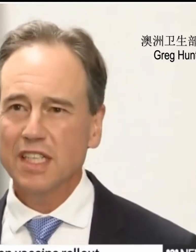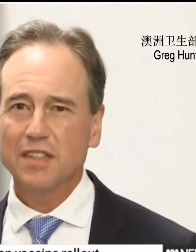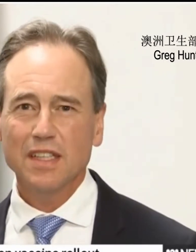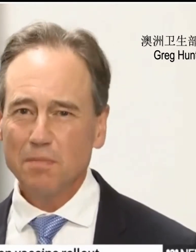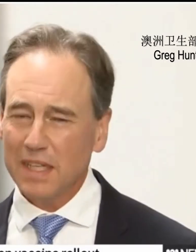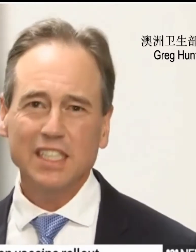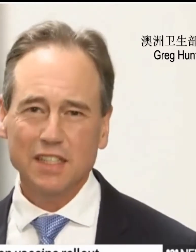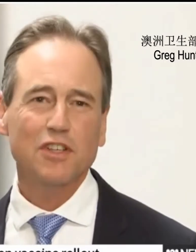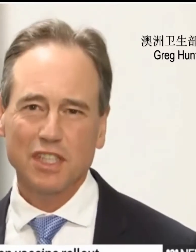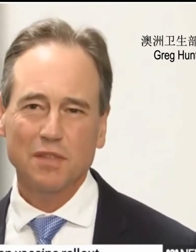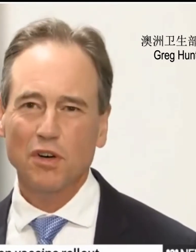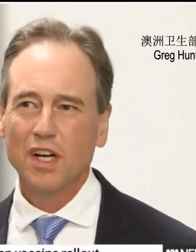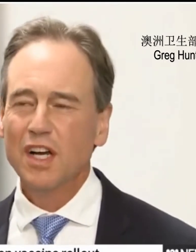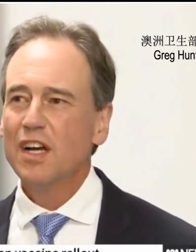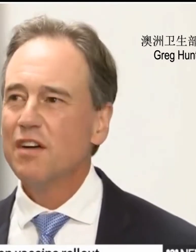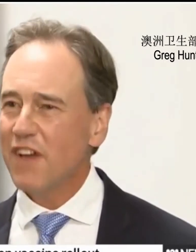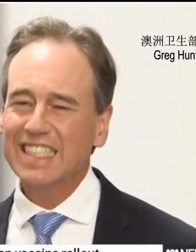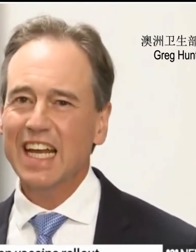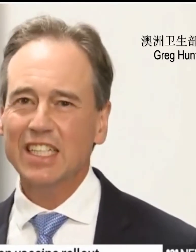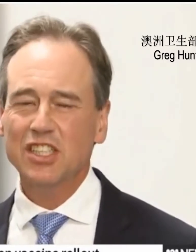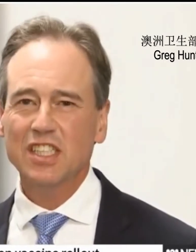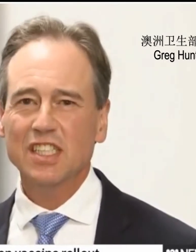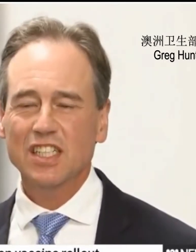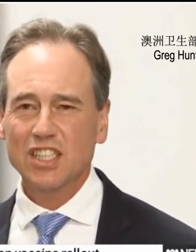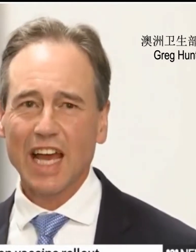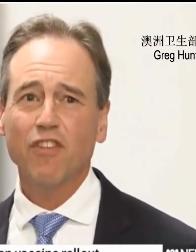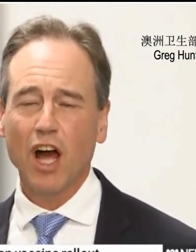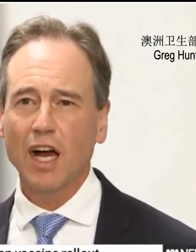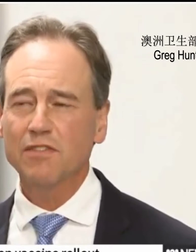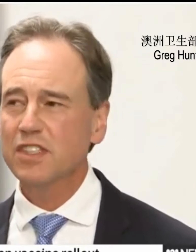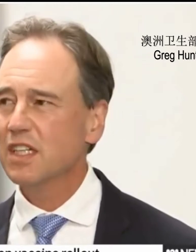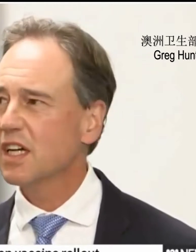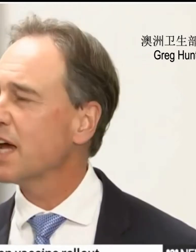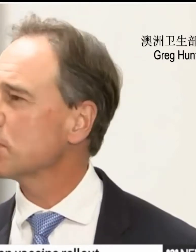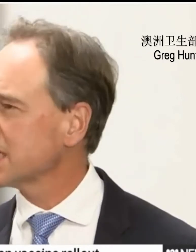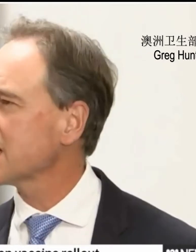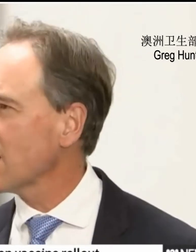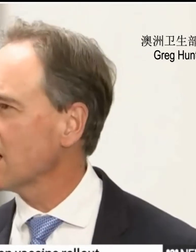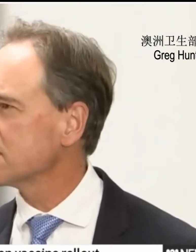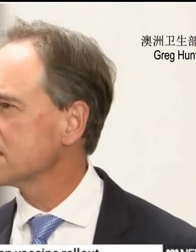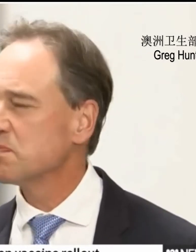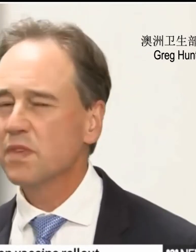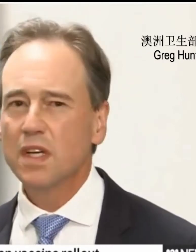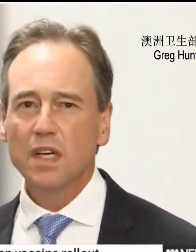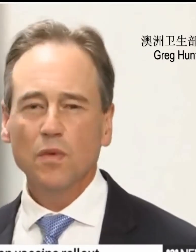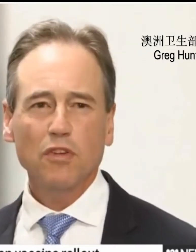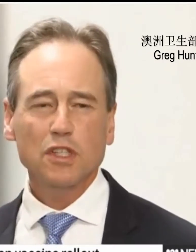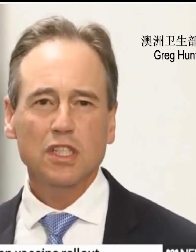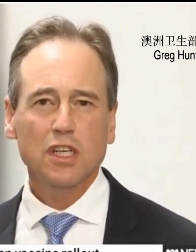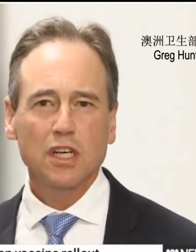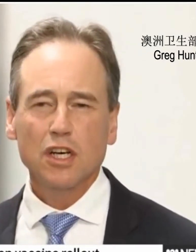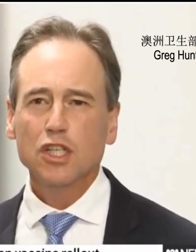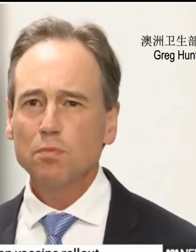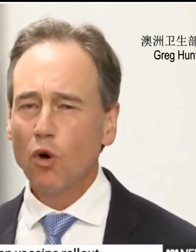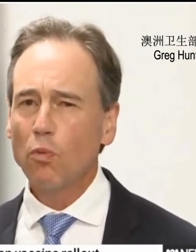who's here. The message is very simple. Vaccinations save lives and protect lives. Whether